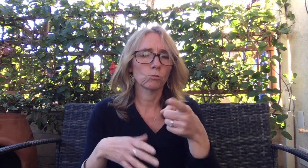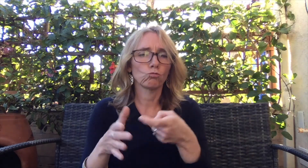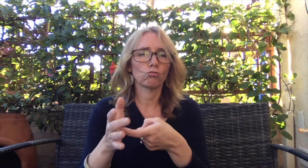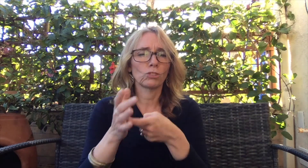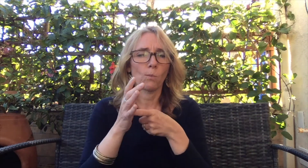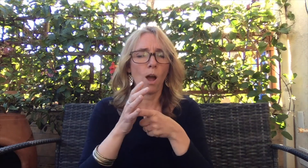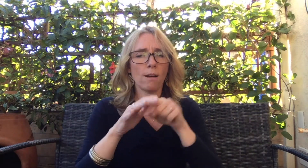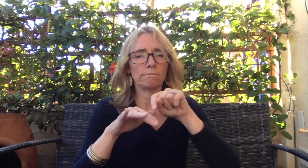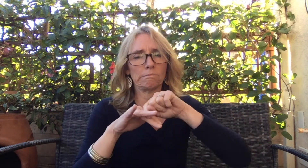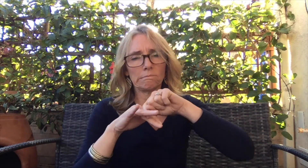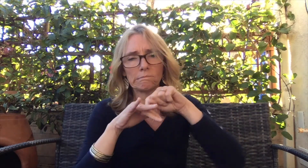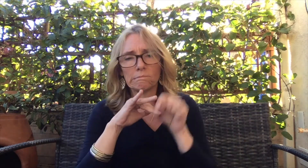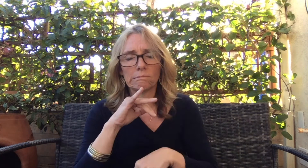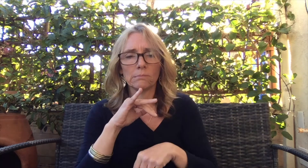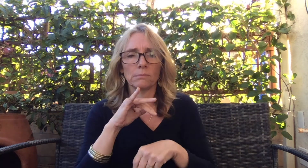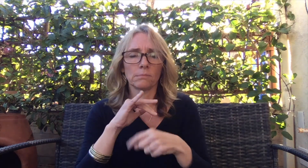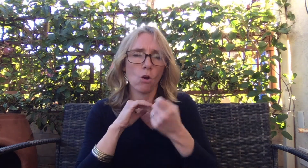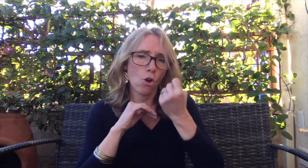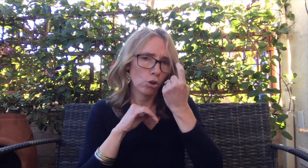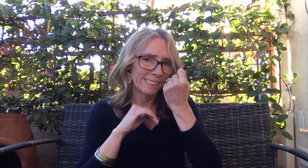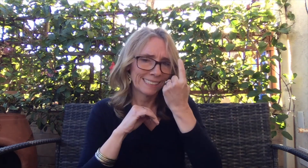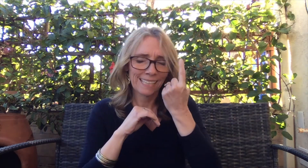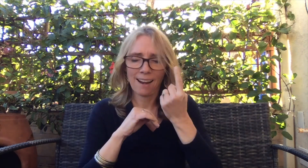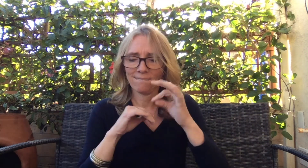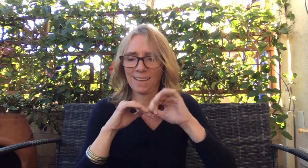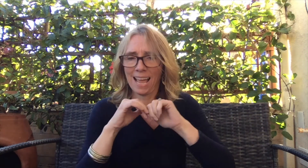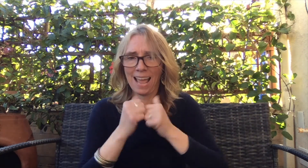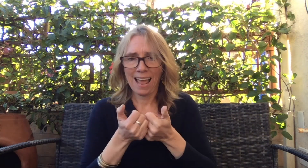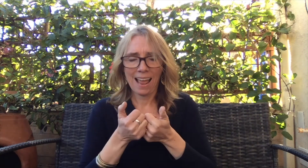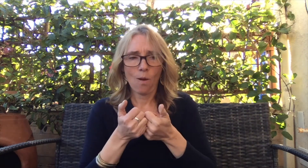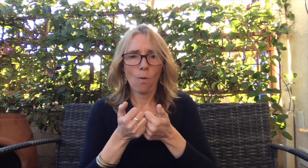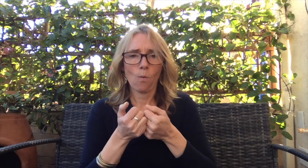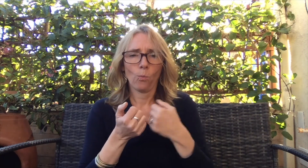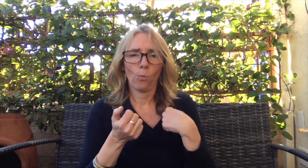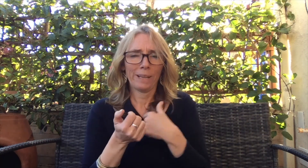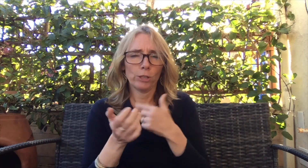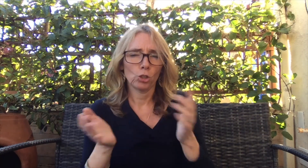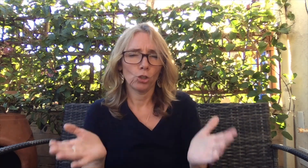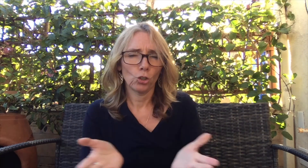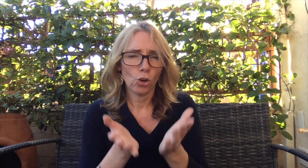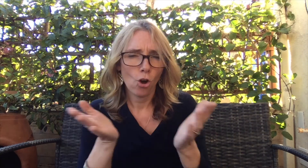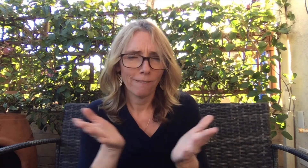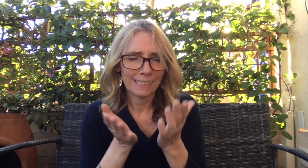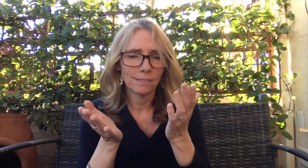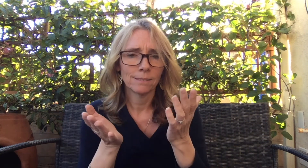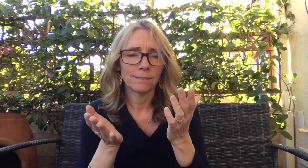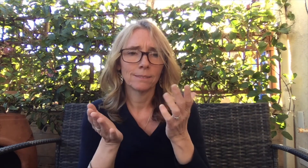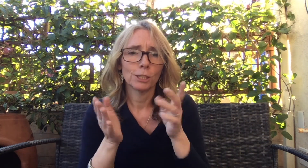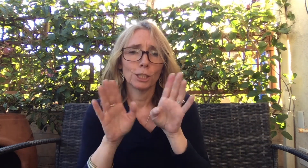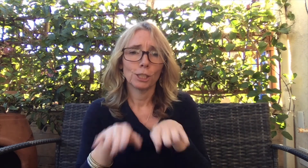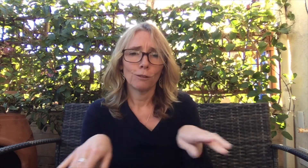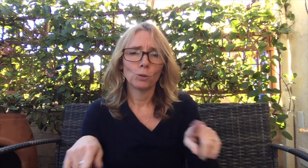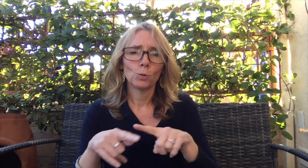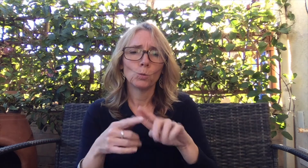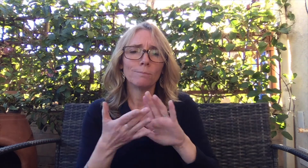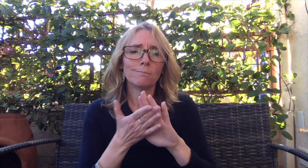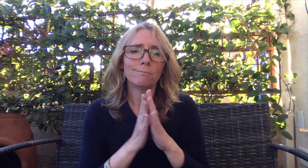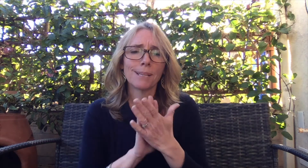critically. Critical thinking. It requires a deeper understanding of how we encourage